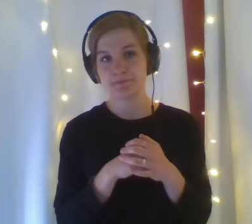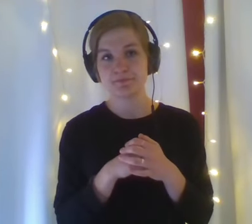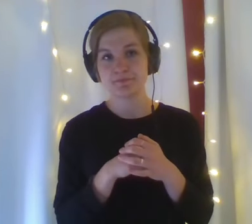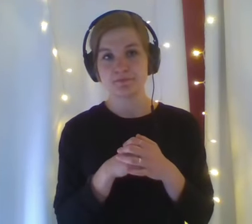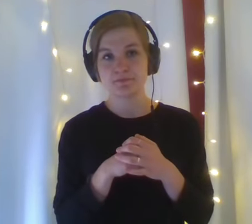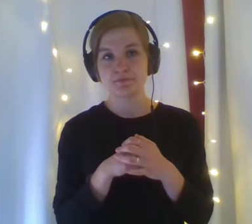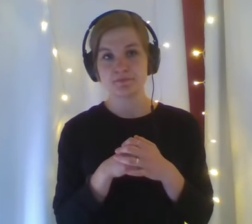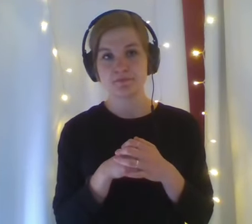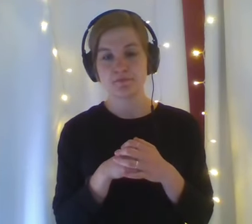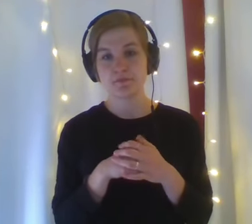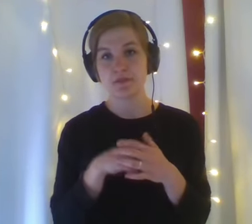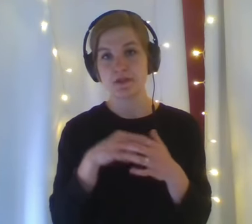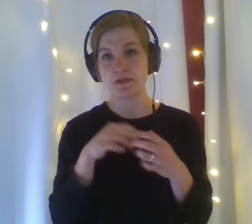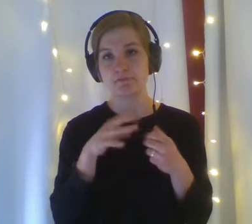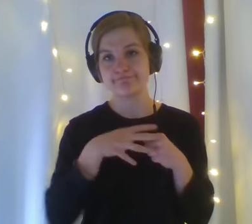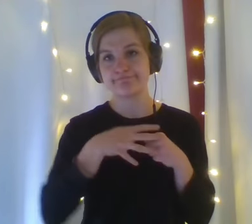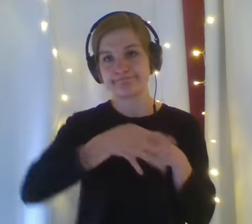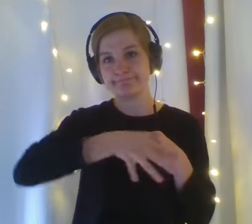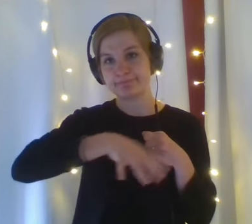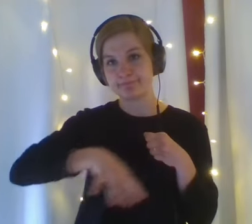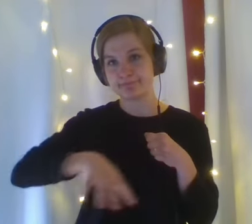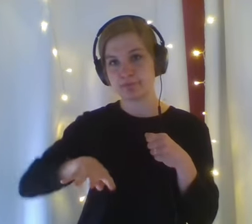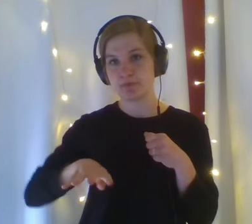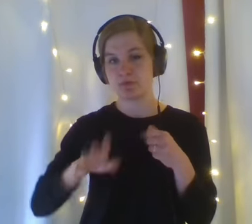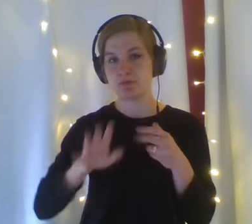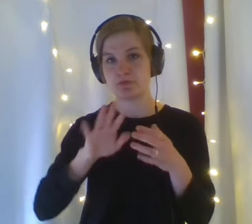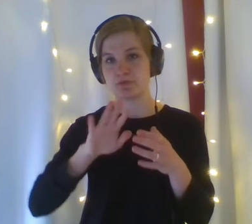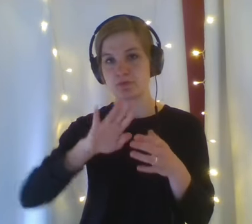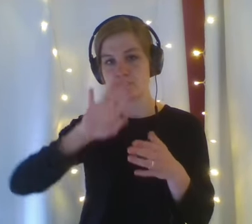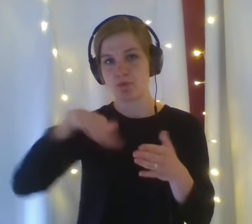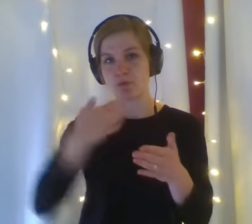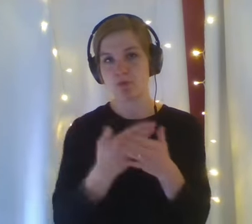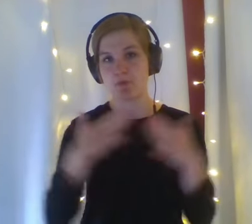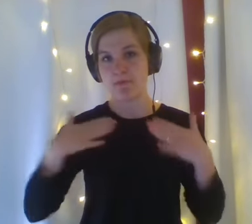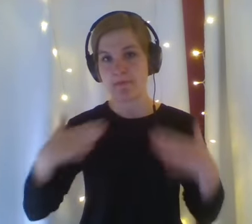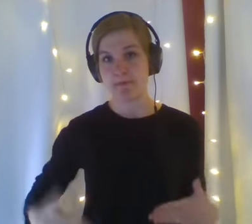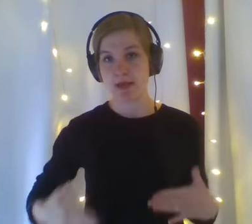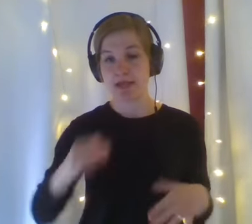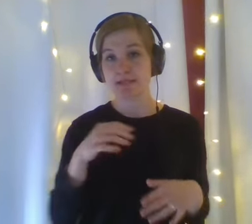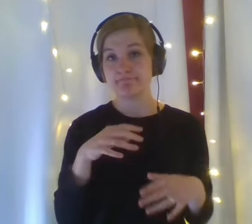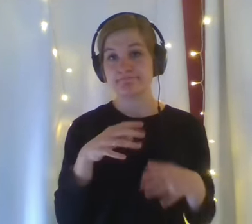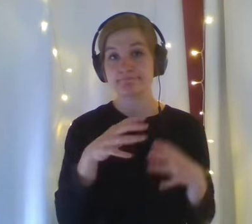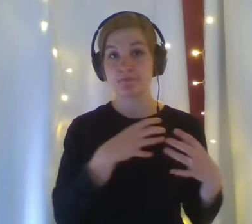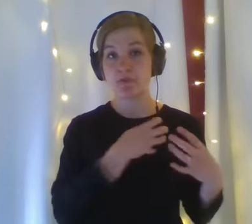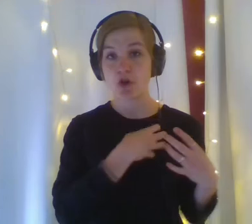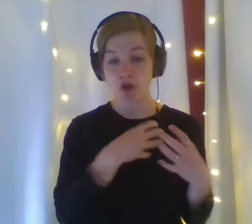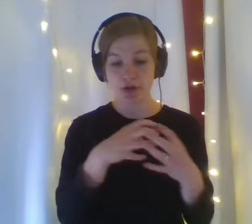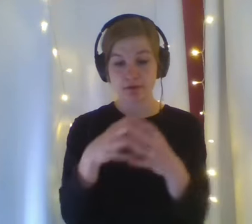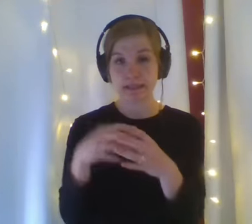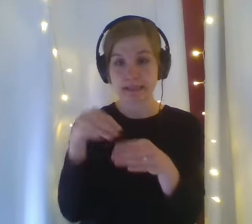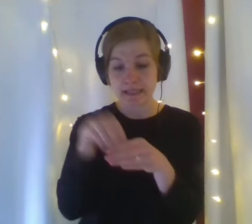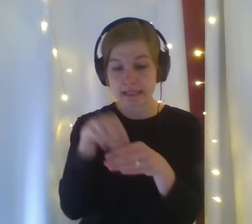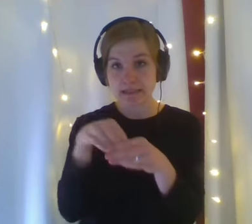the body. If you were to look inside the heart, you'd see four small hollow spaces. These hollow spaces are